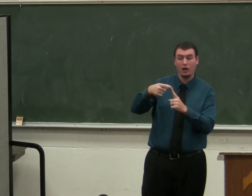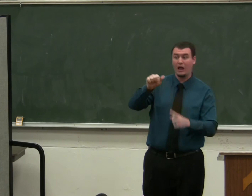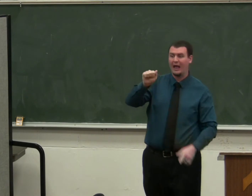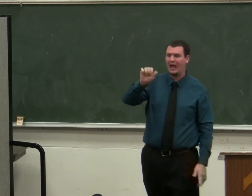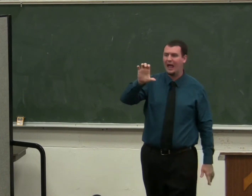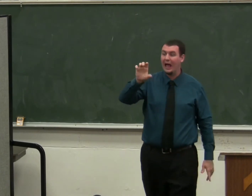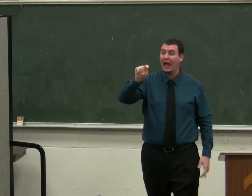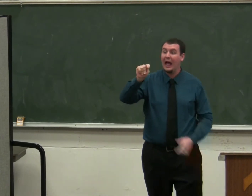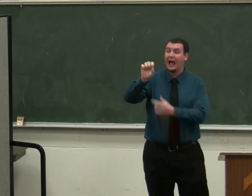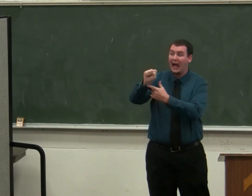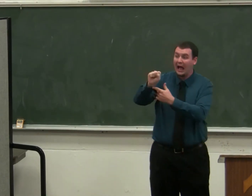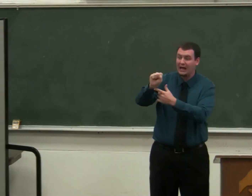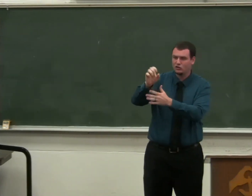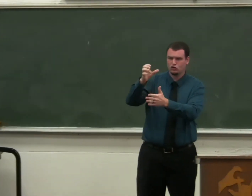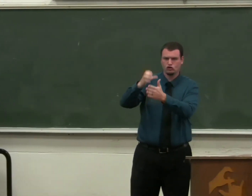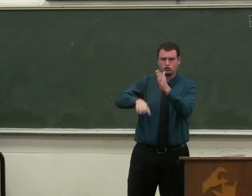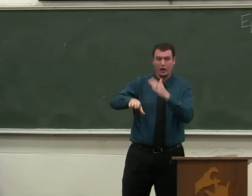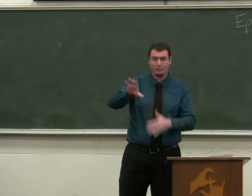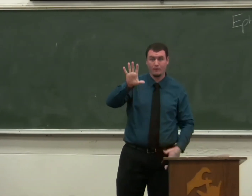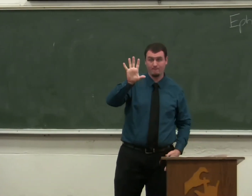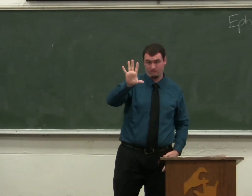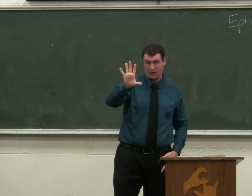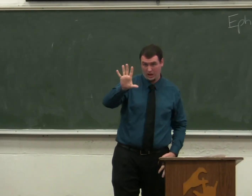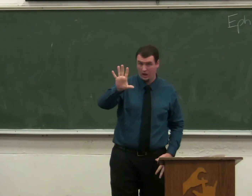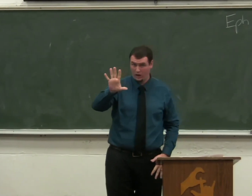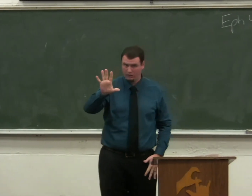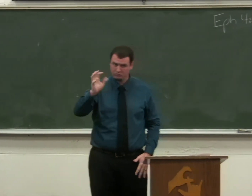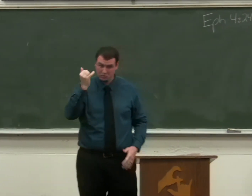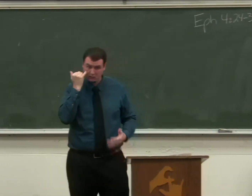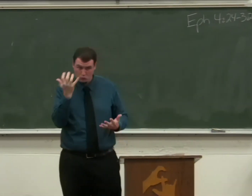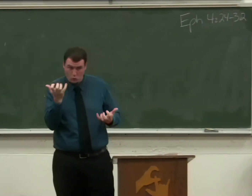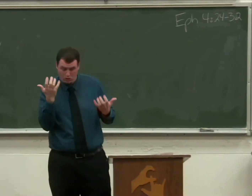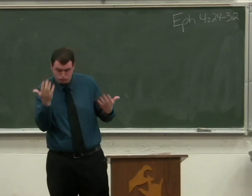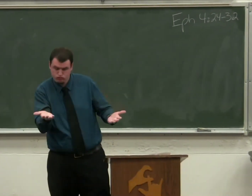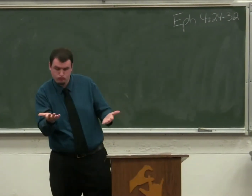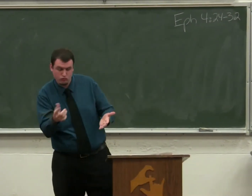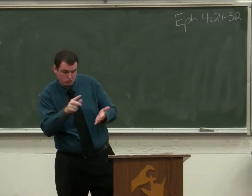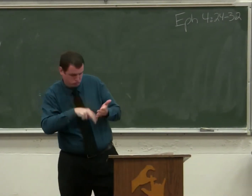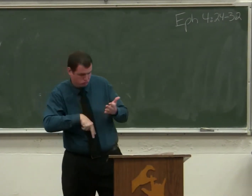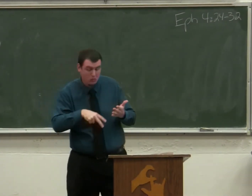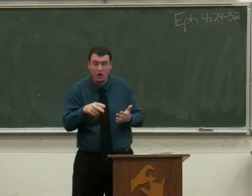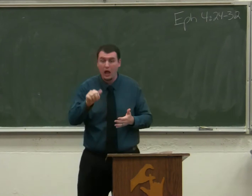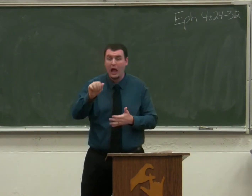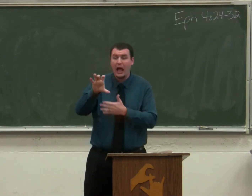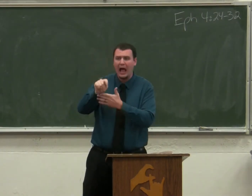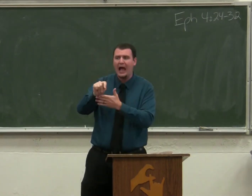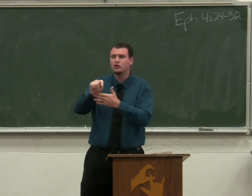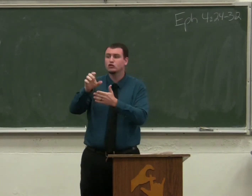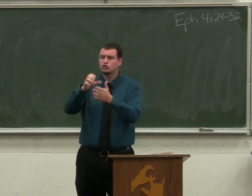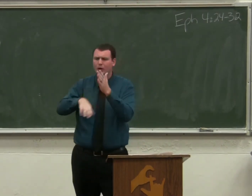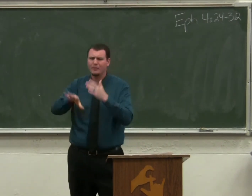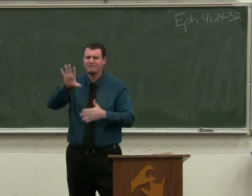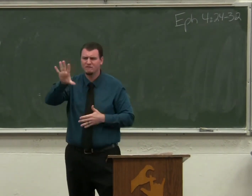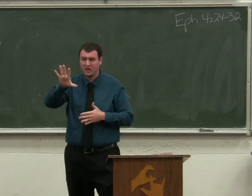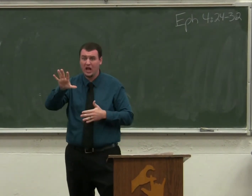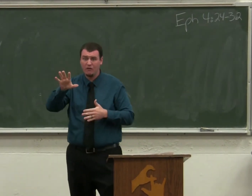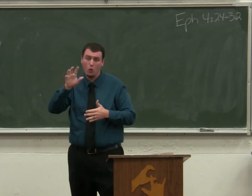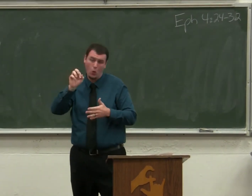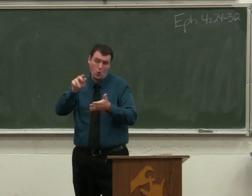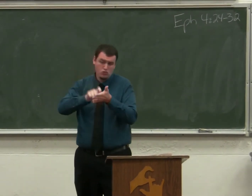It's a strange name, but in Acts chapter 5, if you want to go there, in Acts